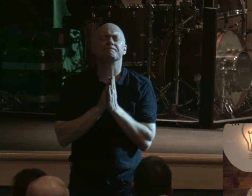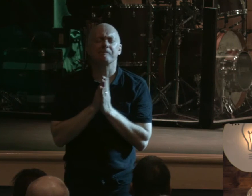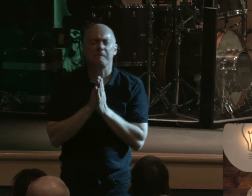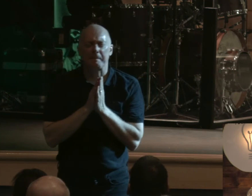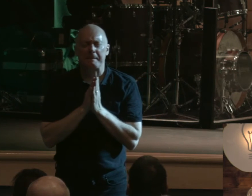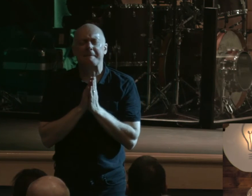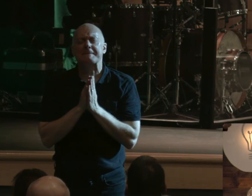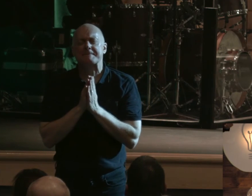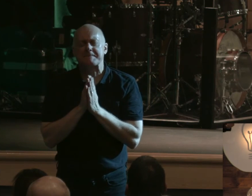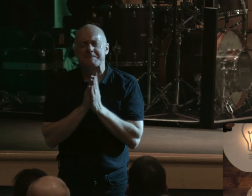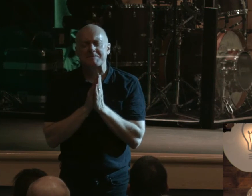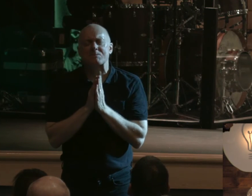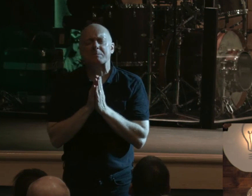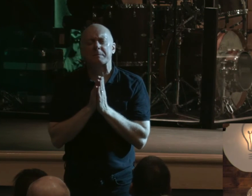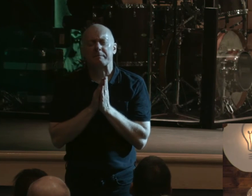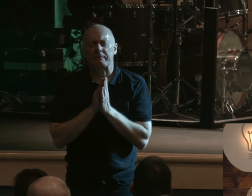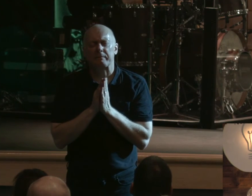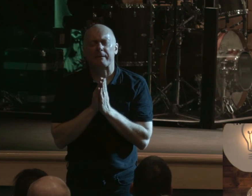Amen.